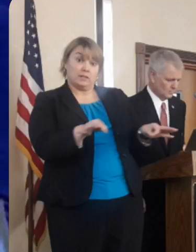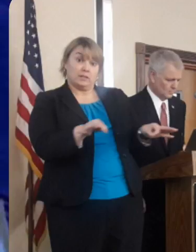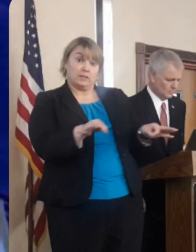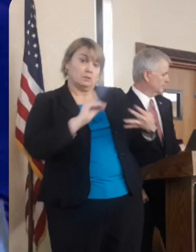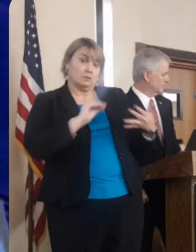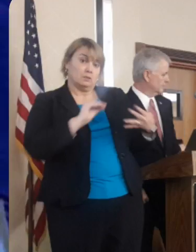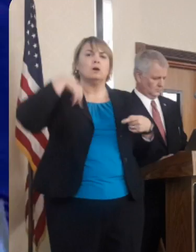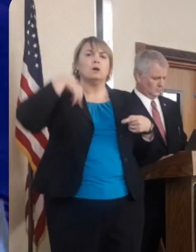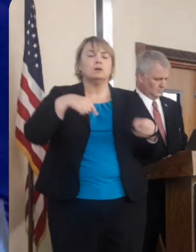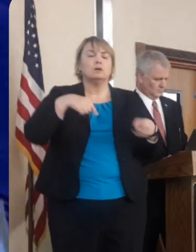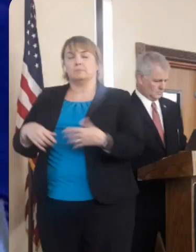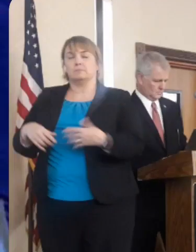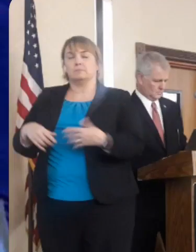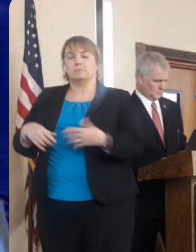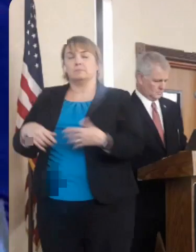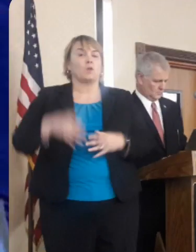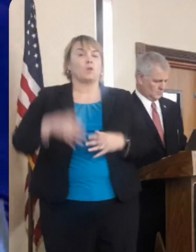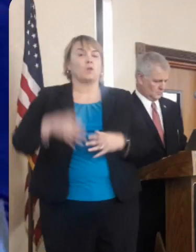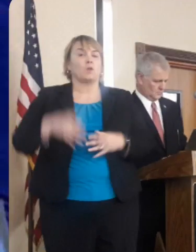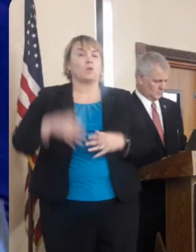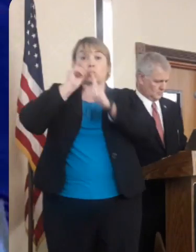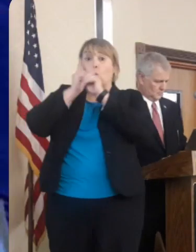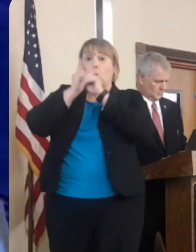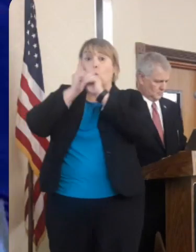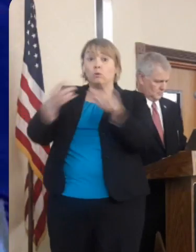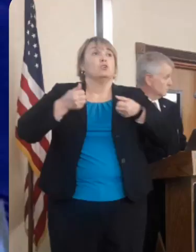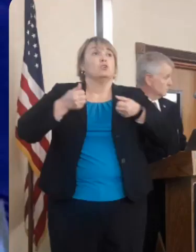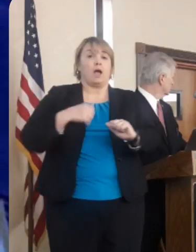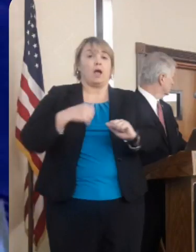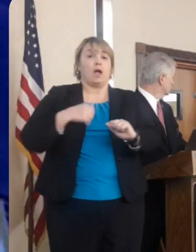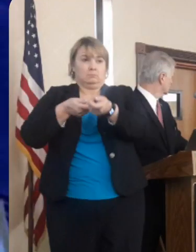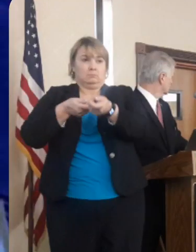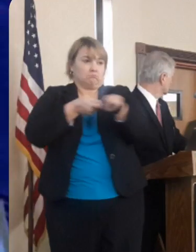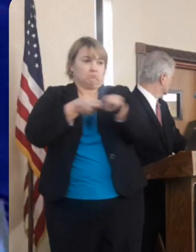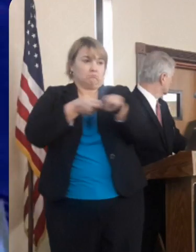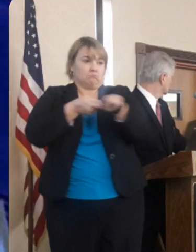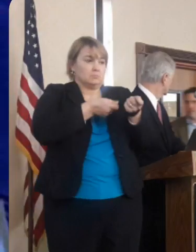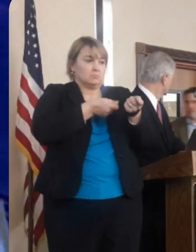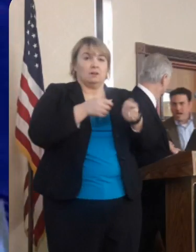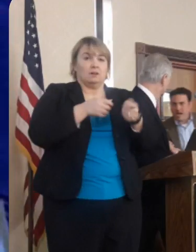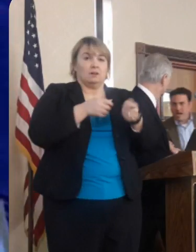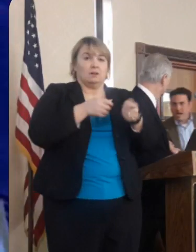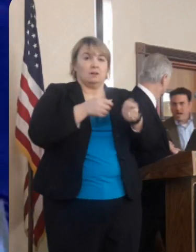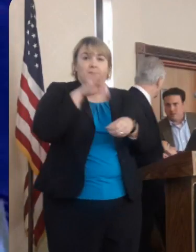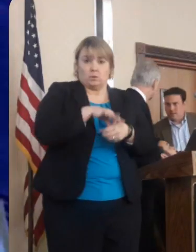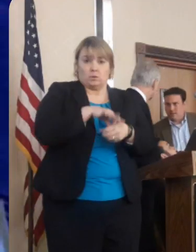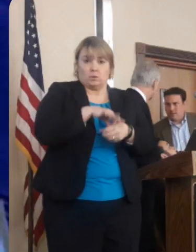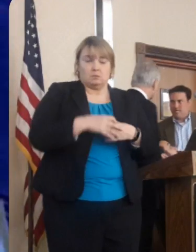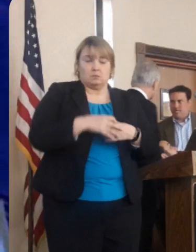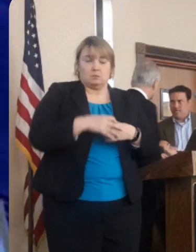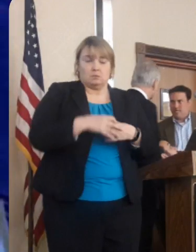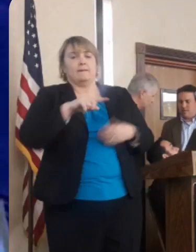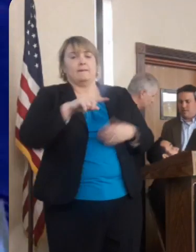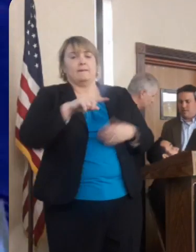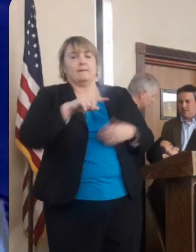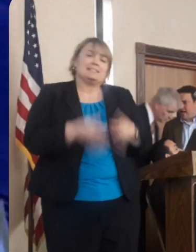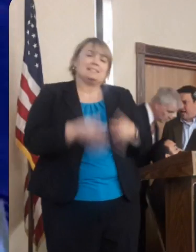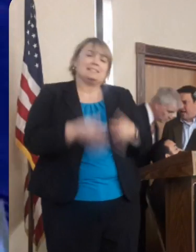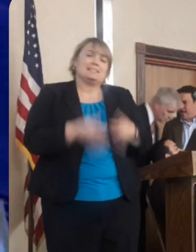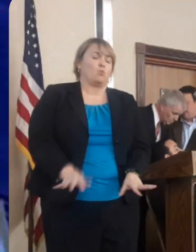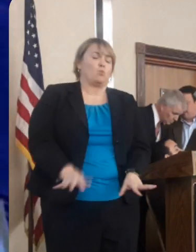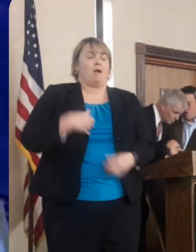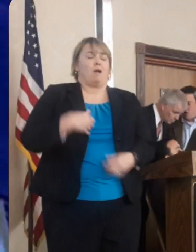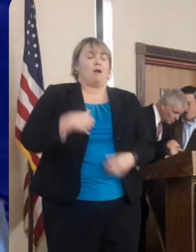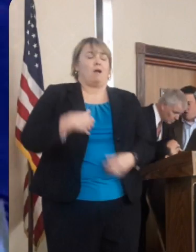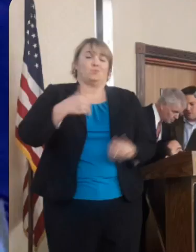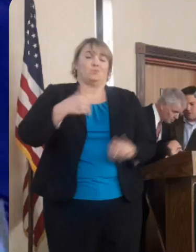get the votes of those who frankly were against having a legislative priority committee in the first place.